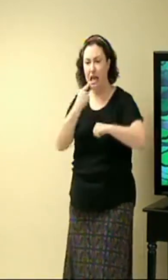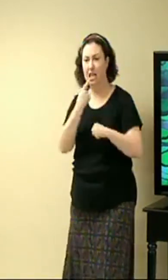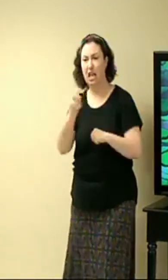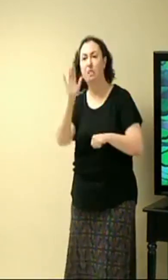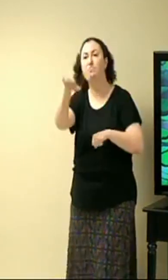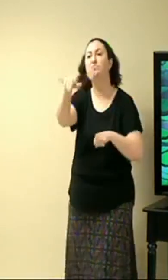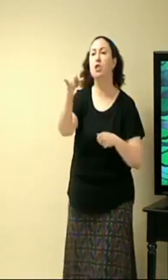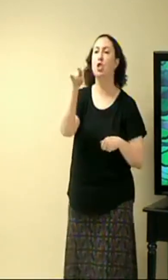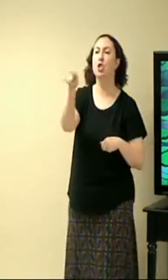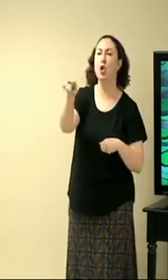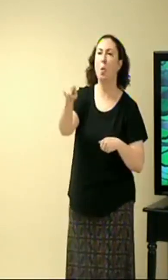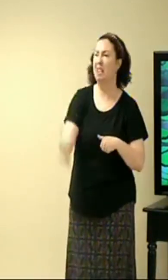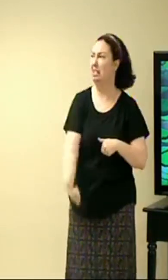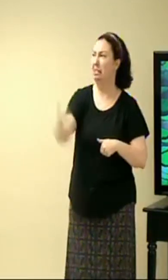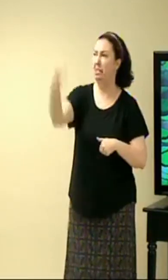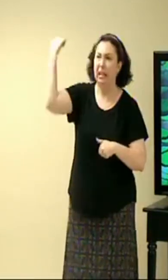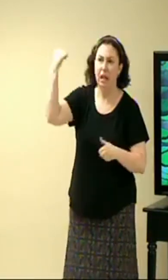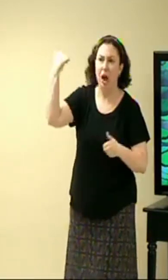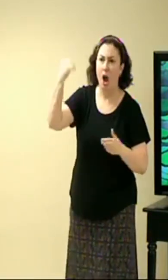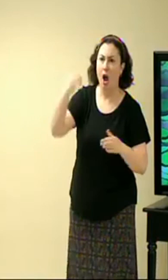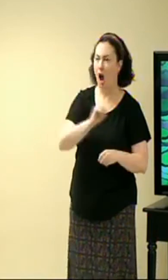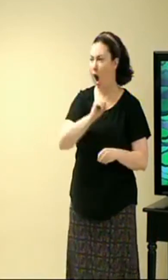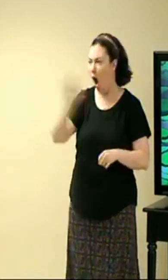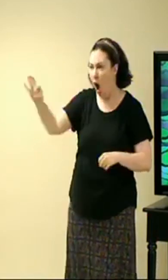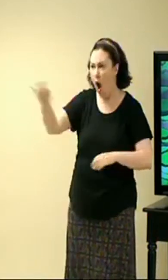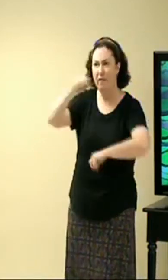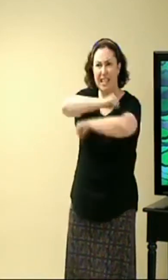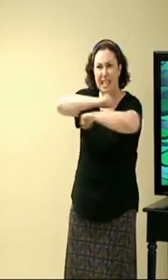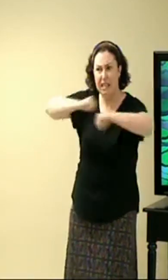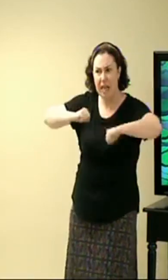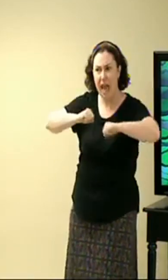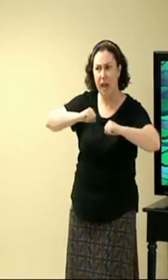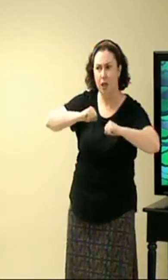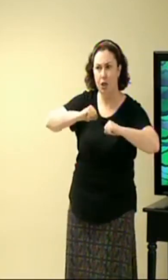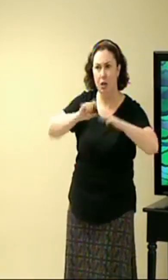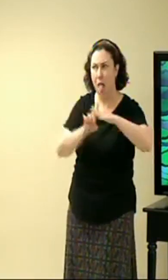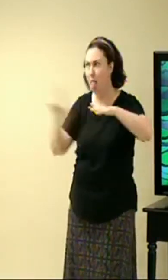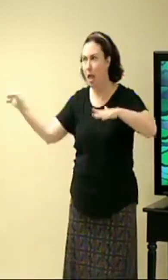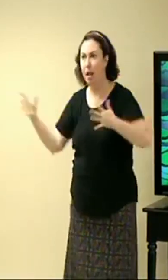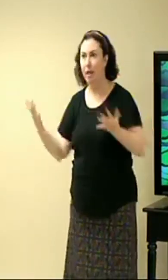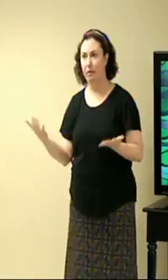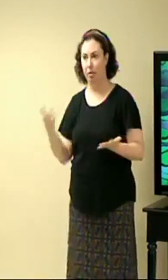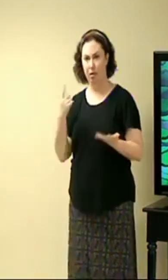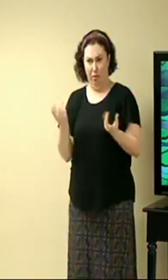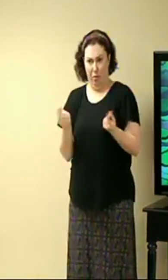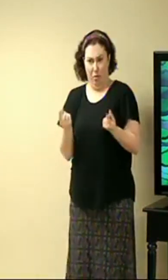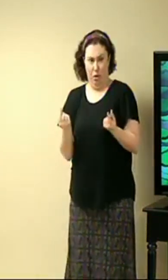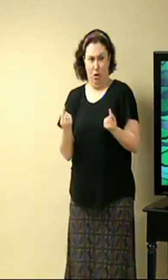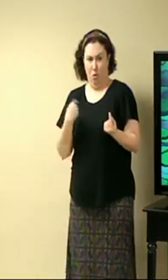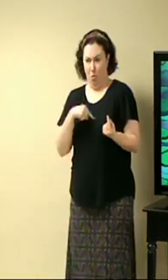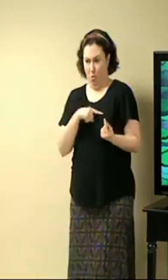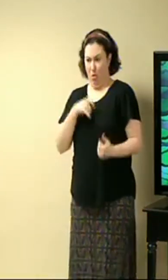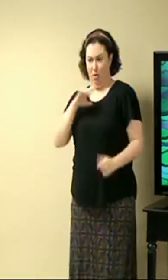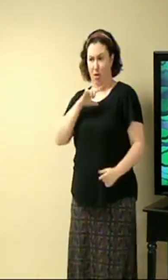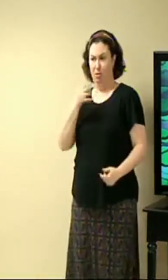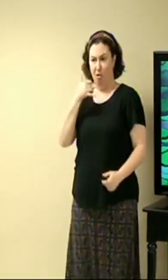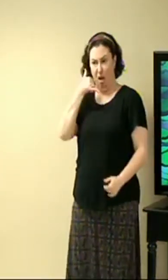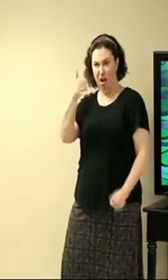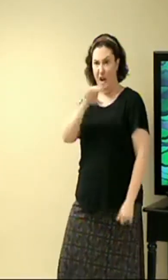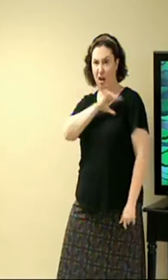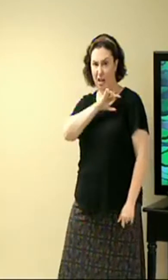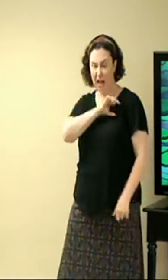hey, get the heck off the stage. We would probably call the cops because we would think that guy's crazy,